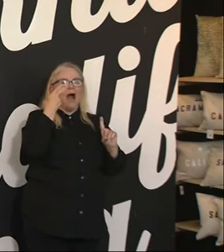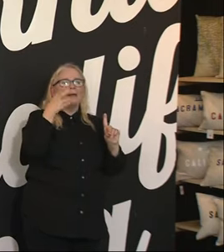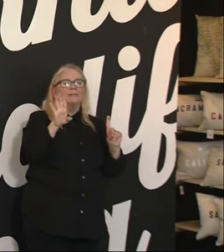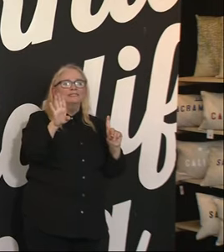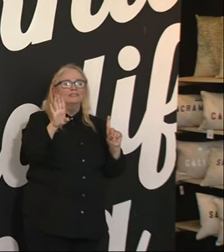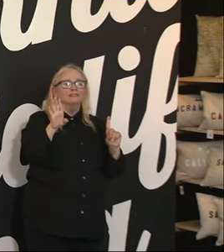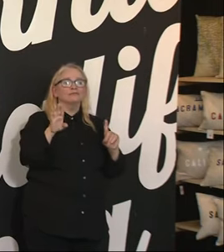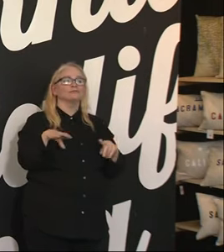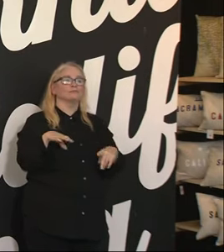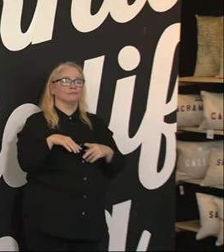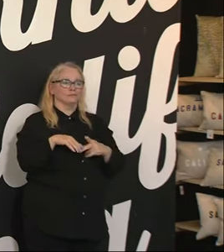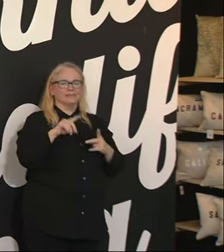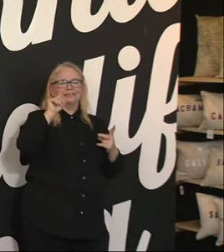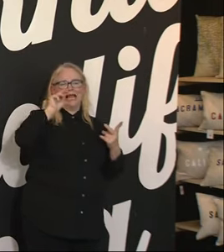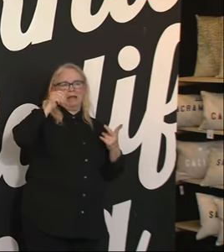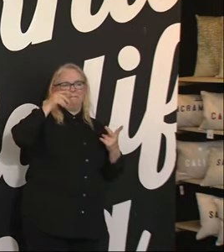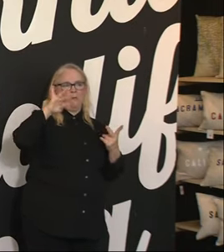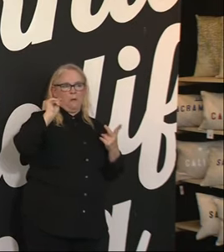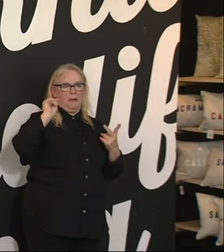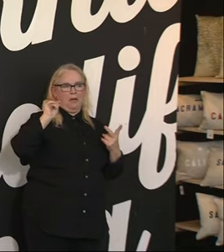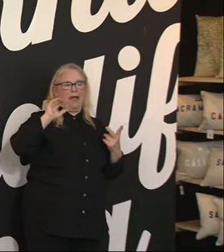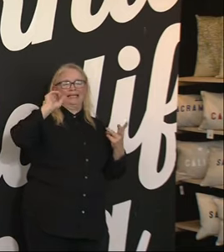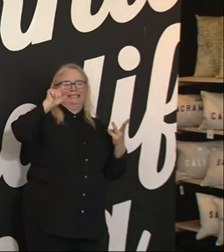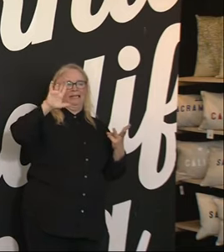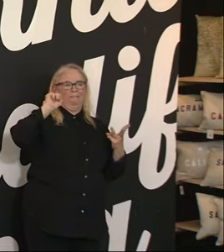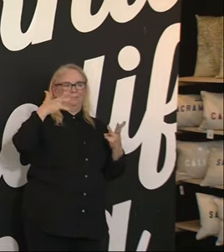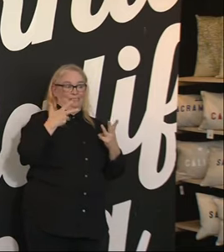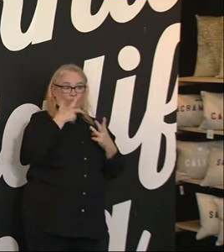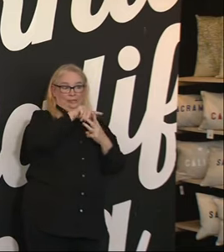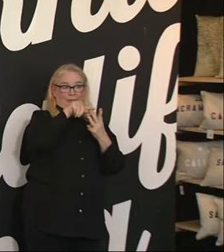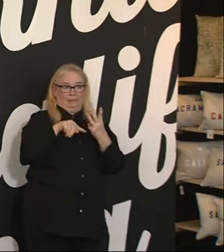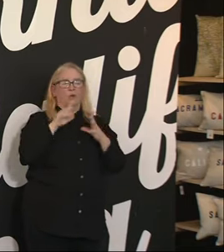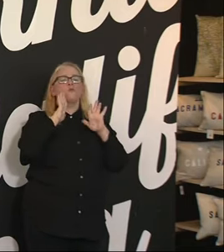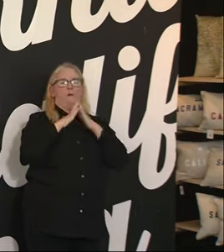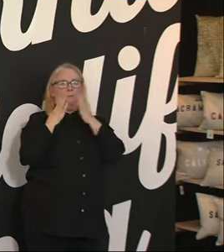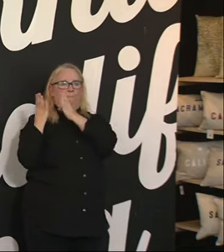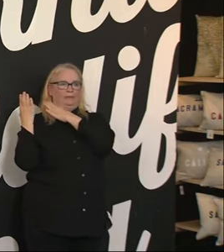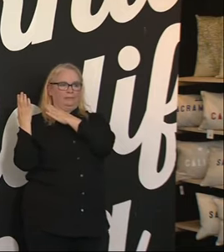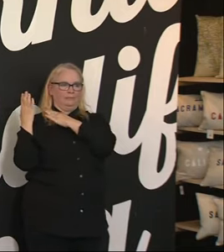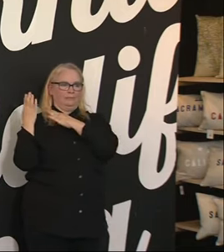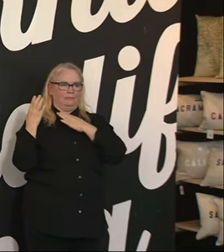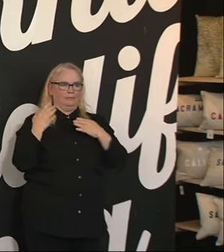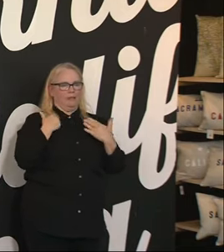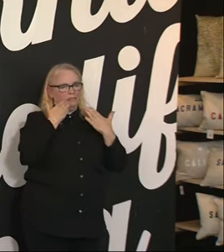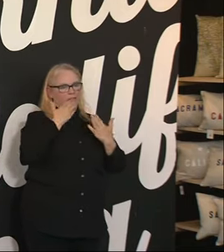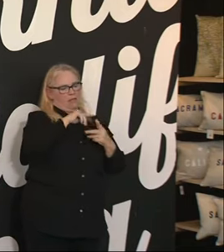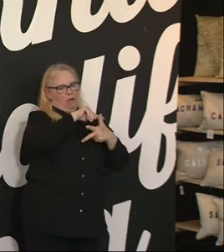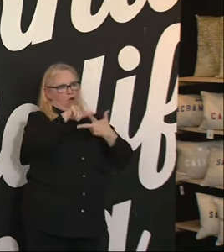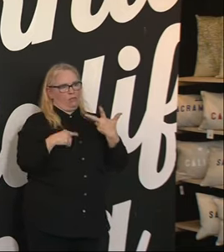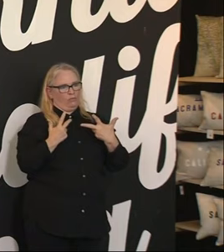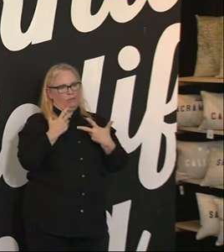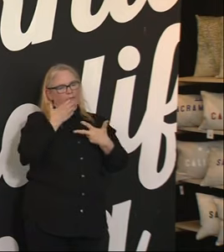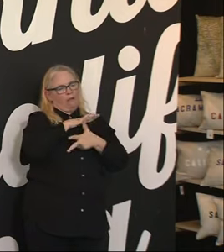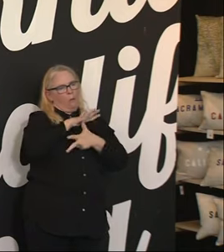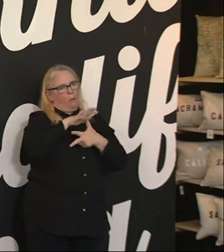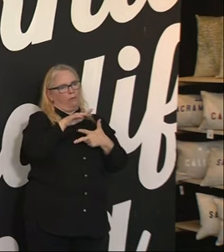are opening back up as well. And again, extension of real gratitude for their local elected officials that worked so